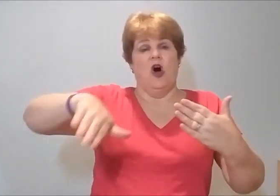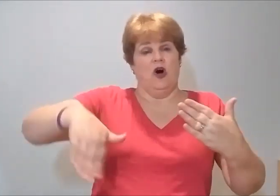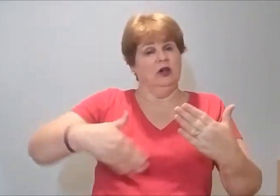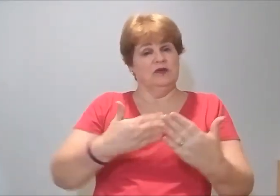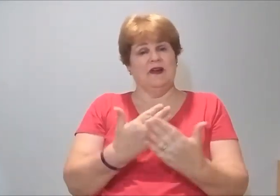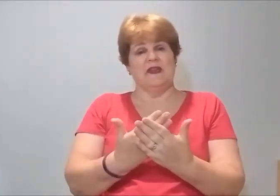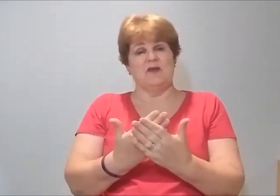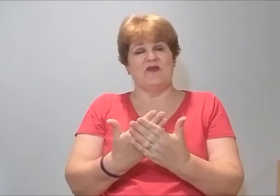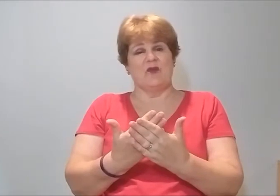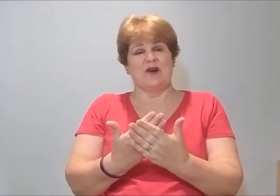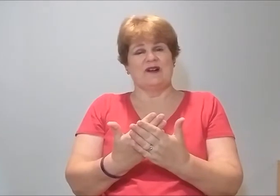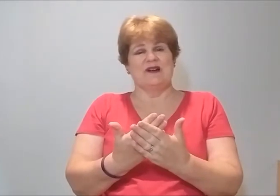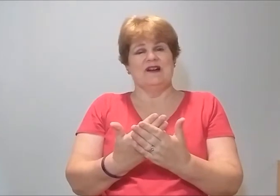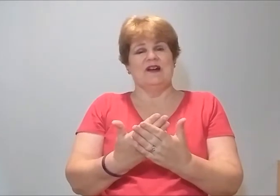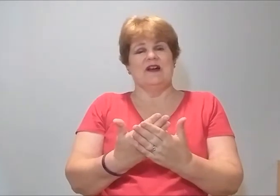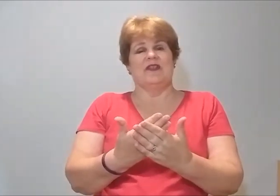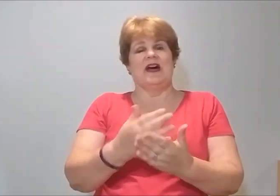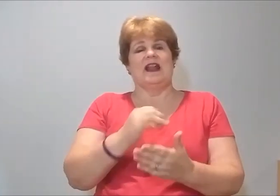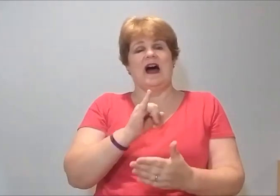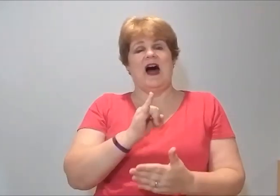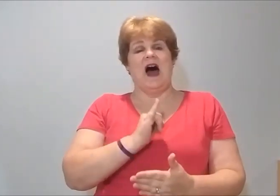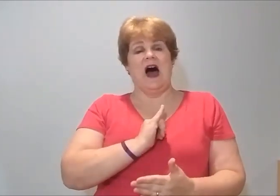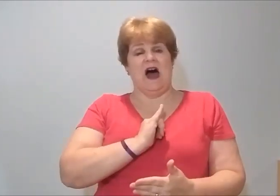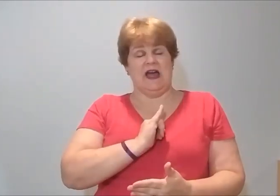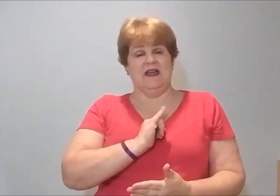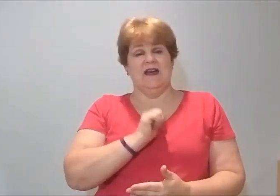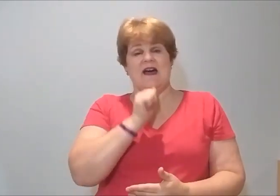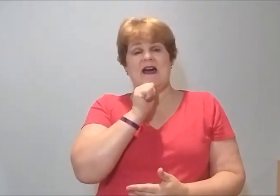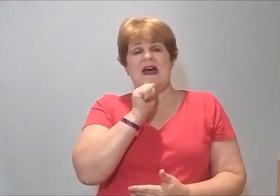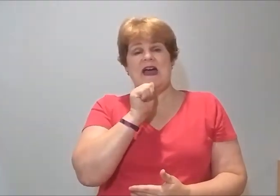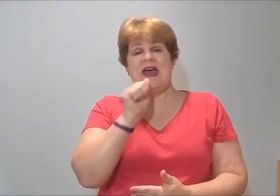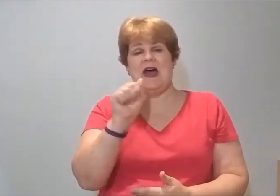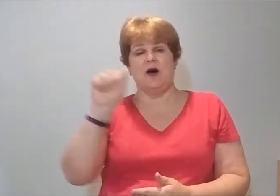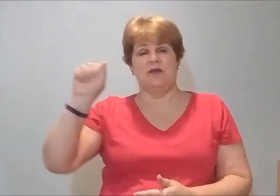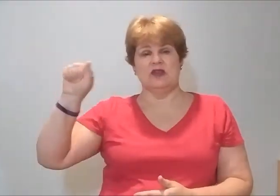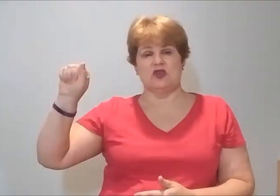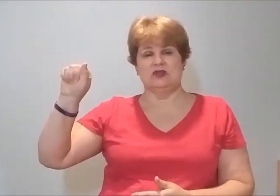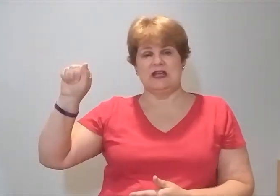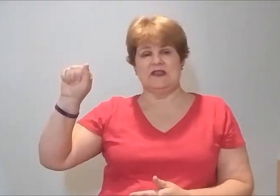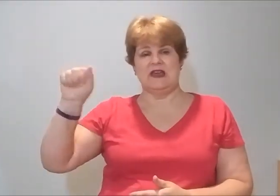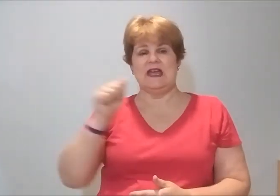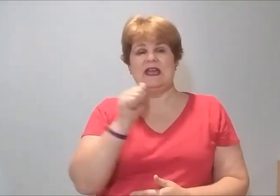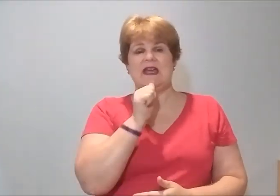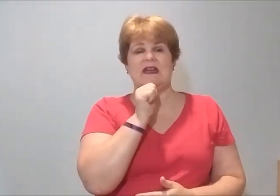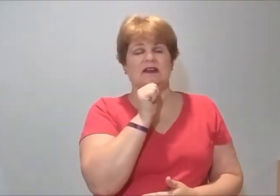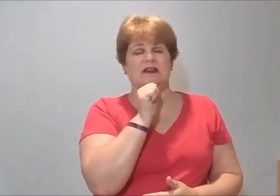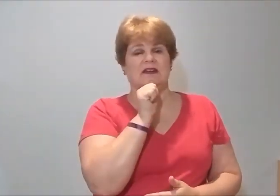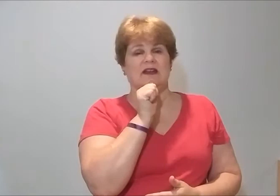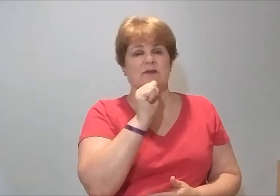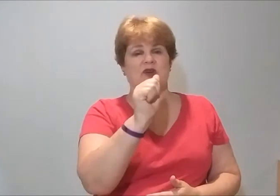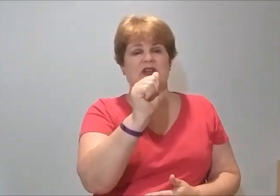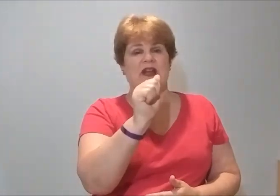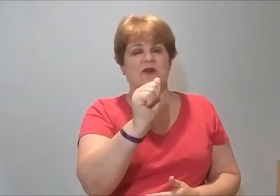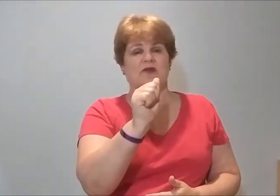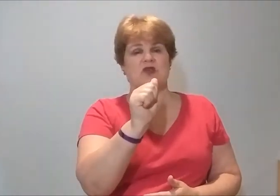all, we've had that before, that I am is you take the A hand and bring it out from your